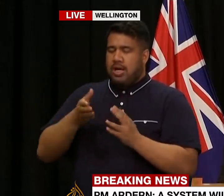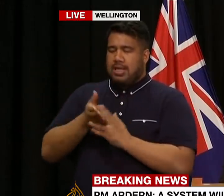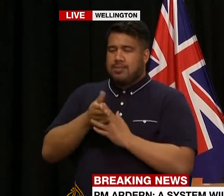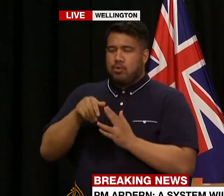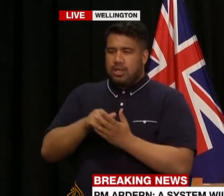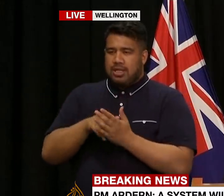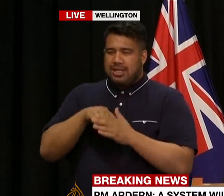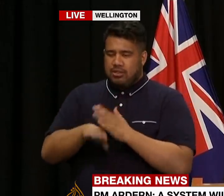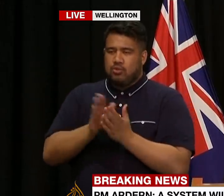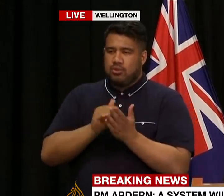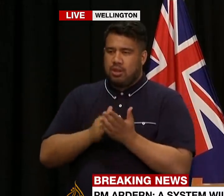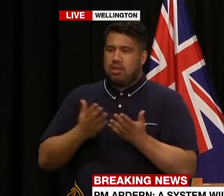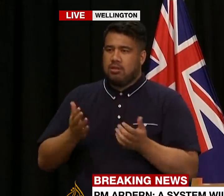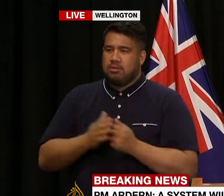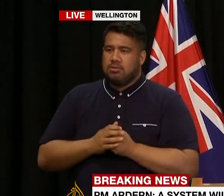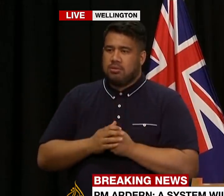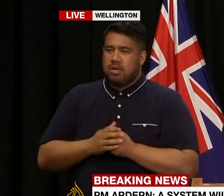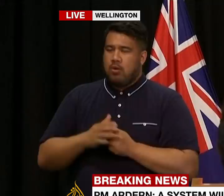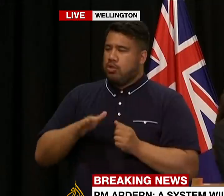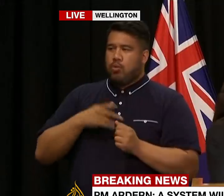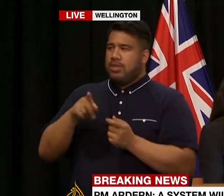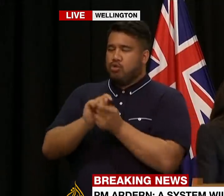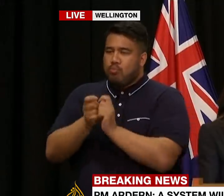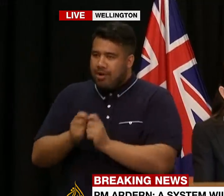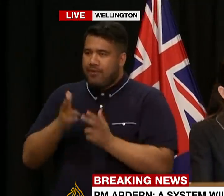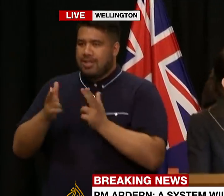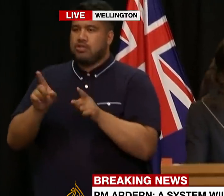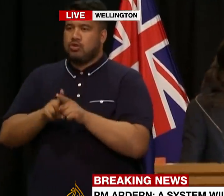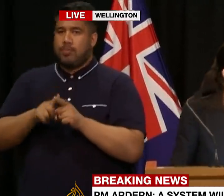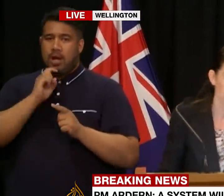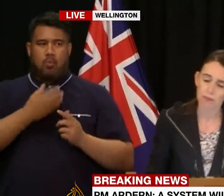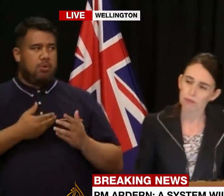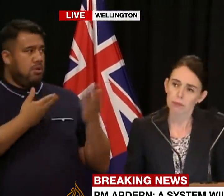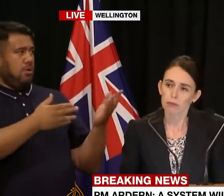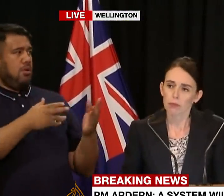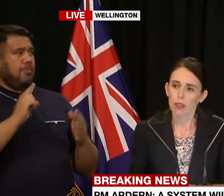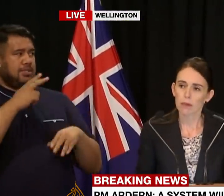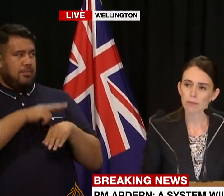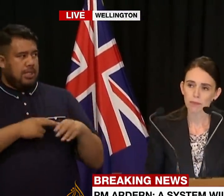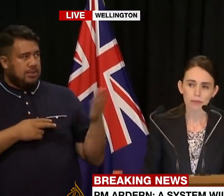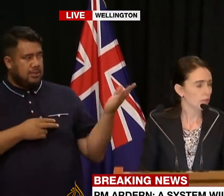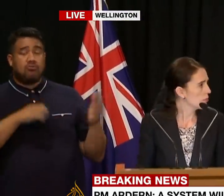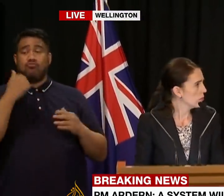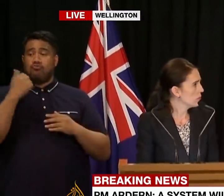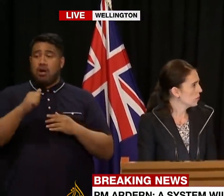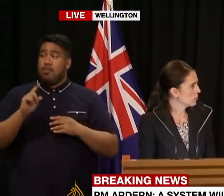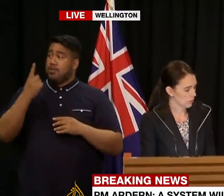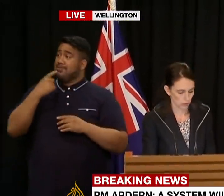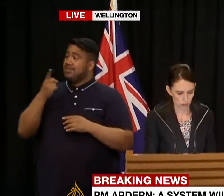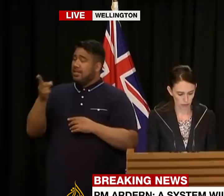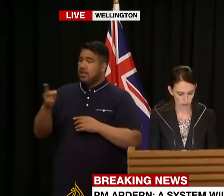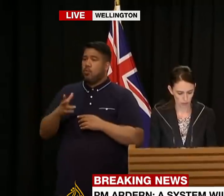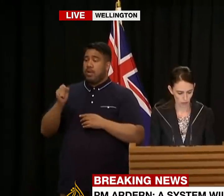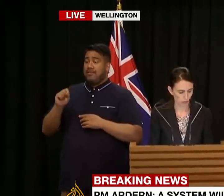to in order to modify any other gun. I'll allow the Minister of Police to add to that. Yeah, it's dead right. The other thing is, the Prime Minister alluded to, there's a